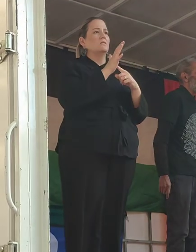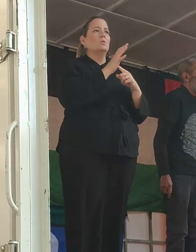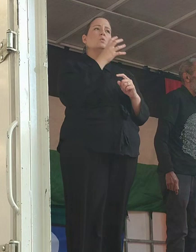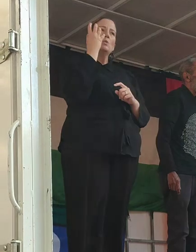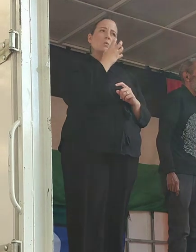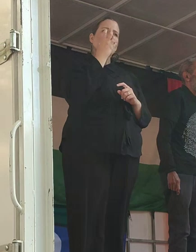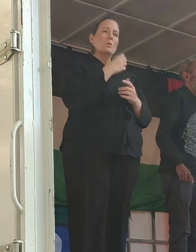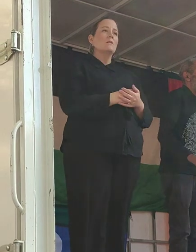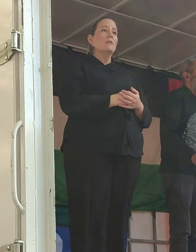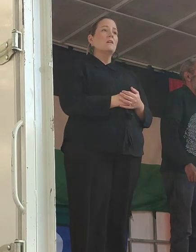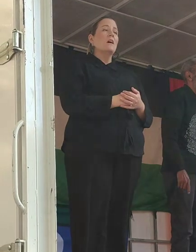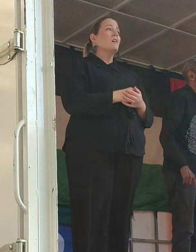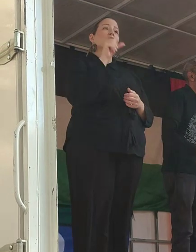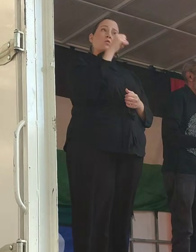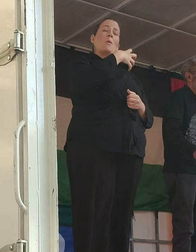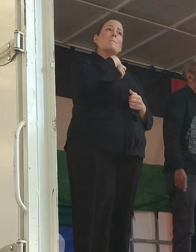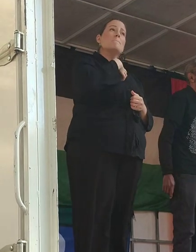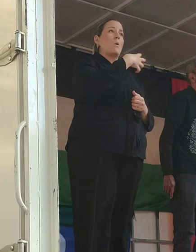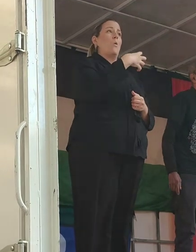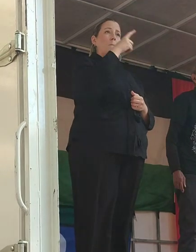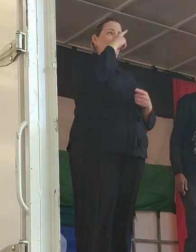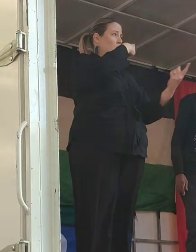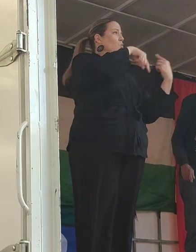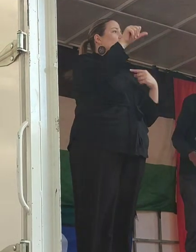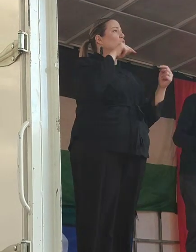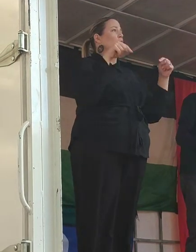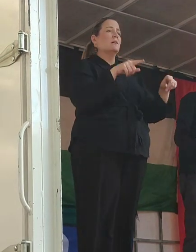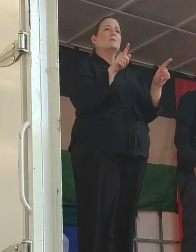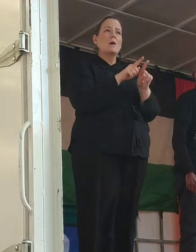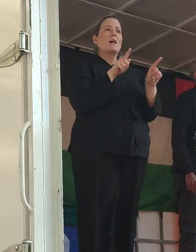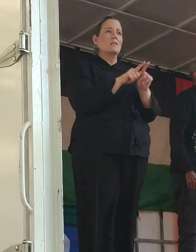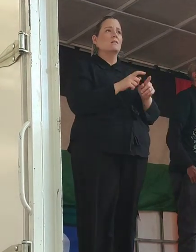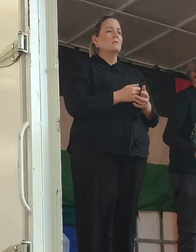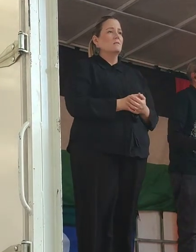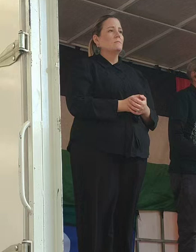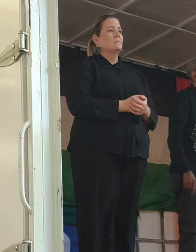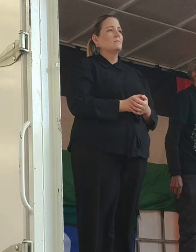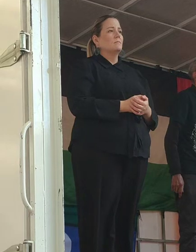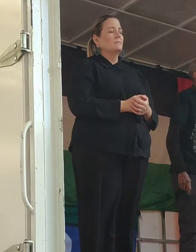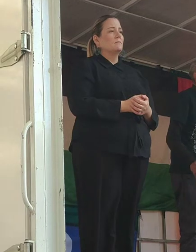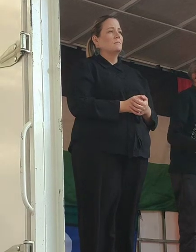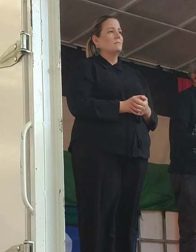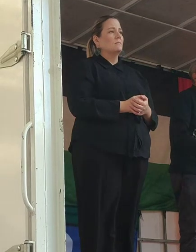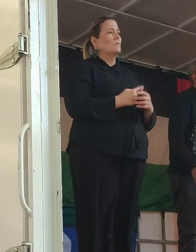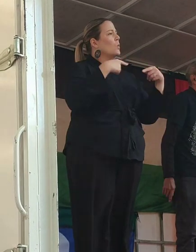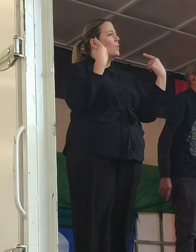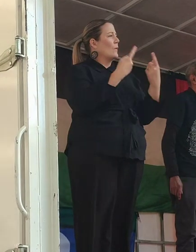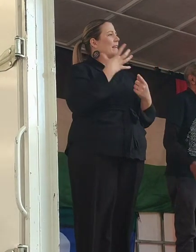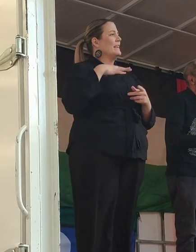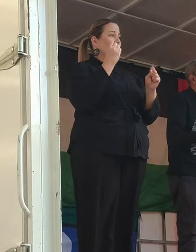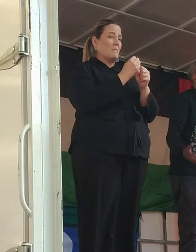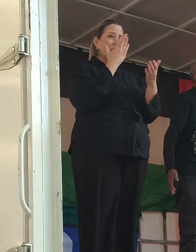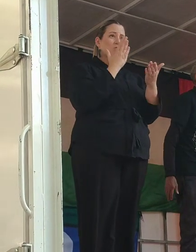lot more of our compatriots. We need to make sure that all of